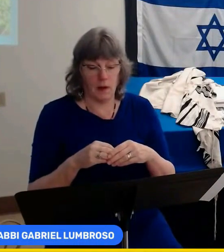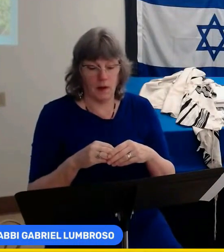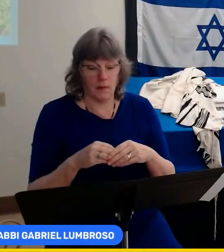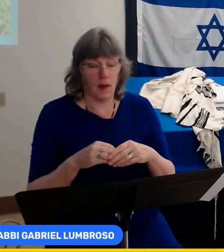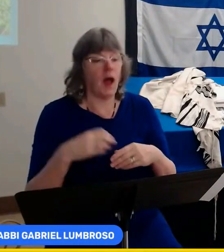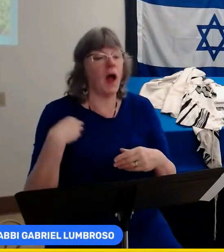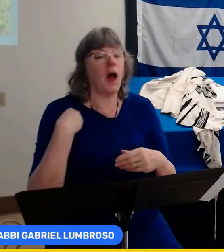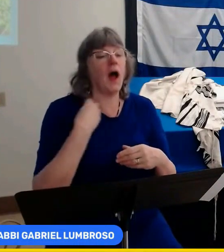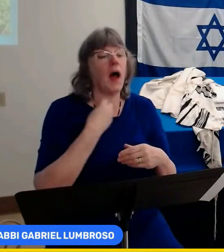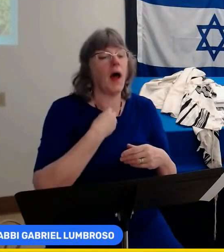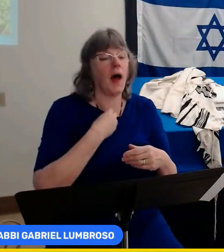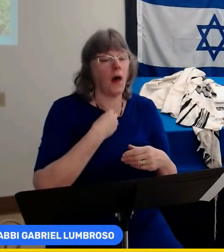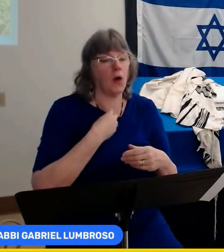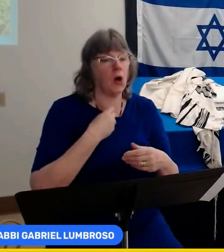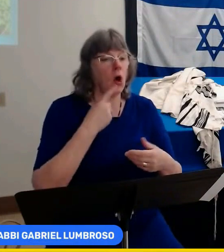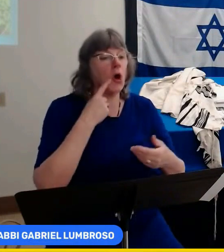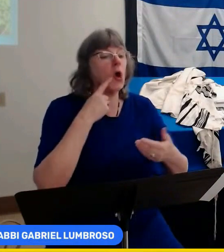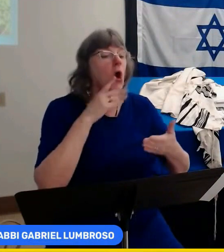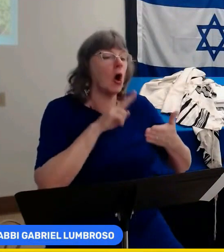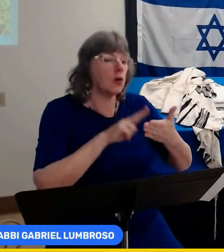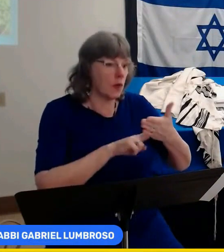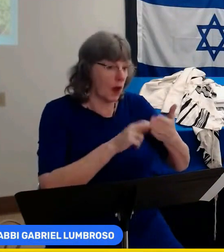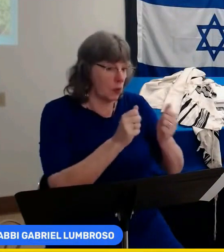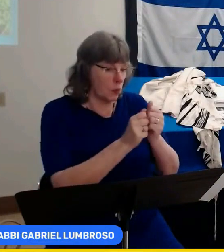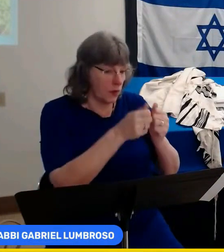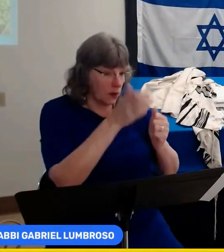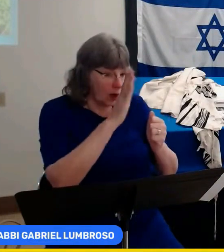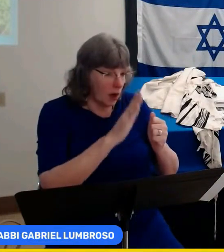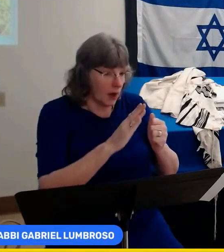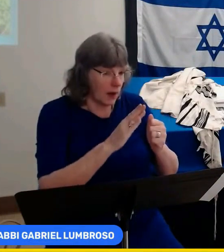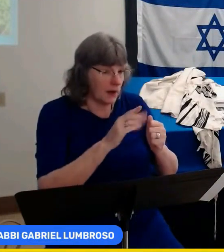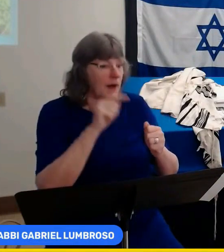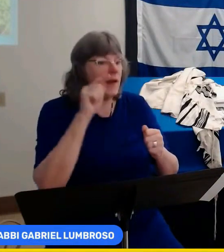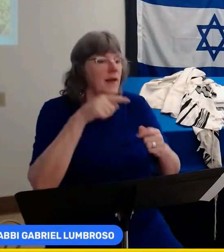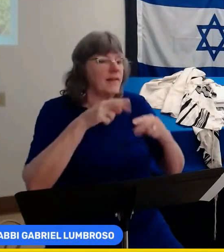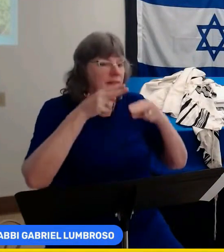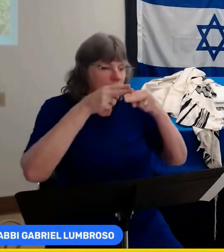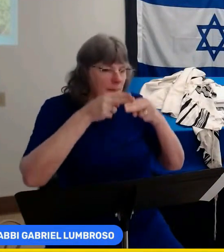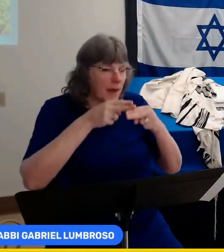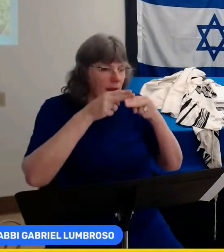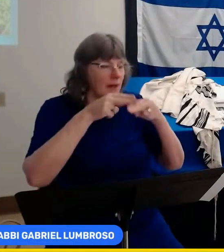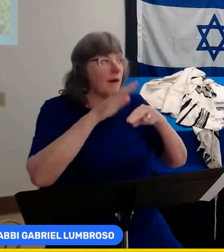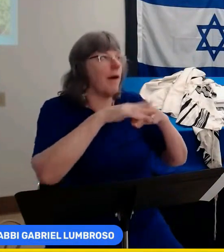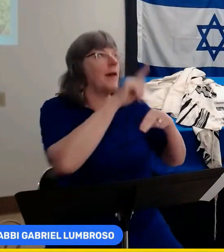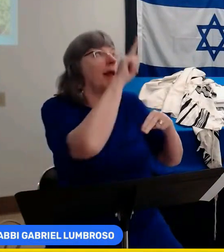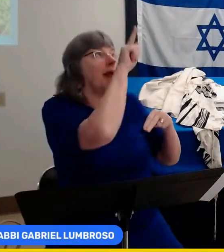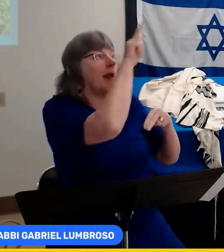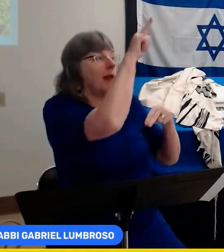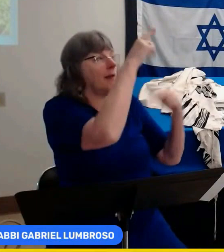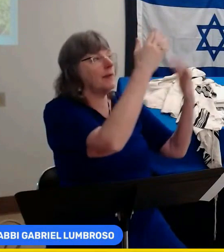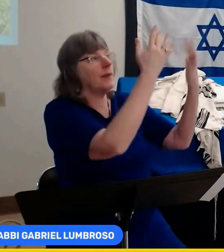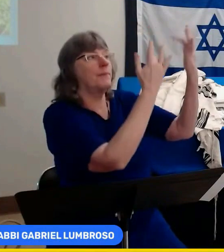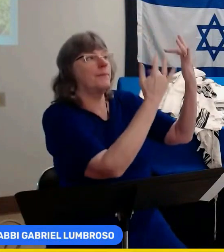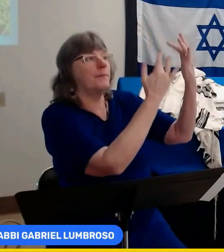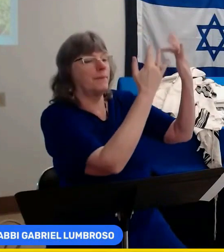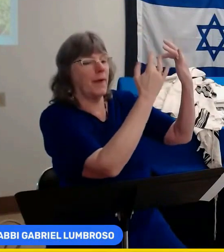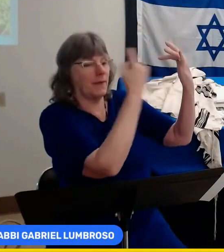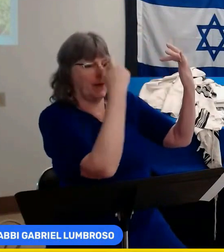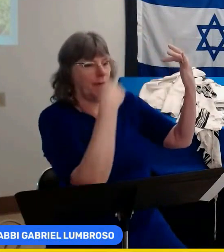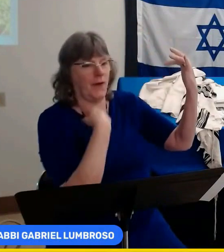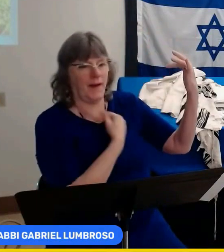Our contract with Him desperately needs to be dependent on His compassionate